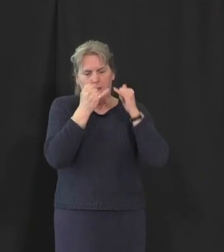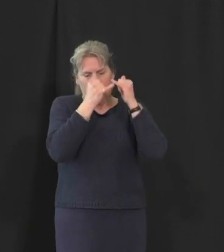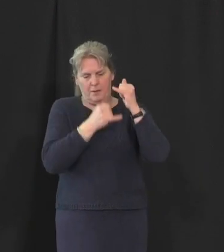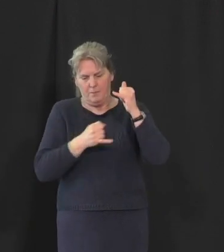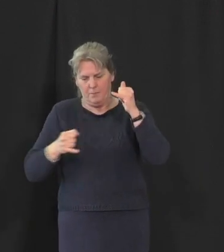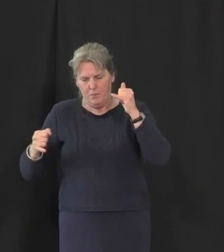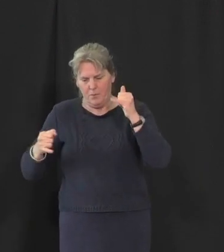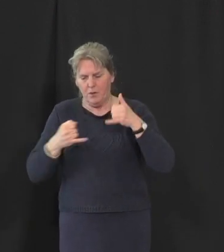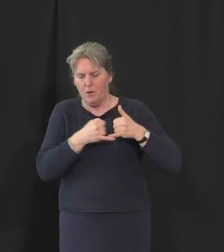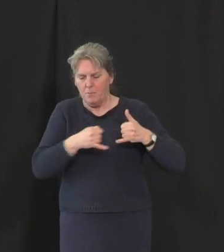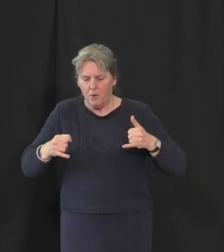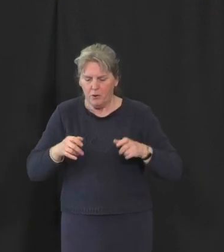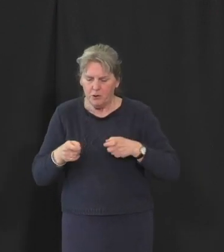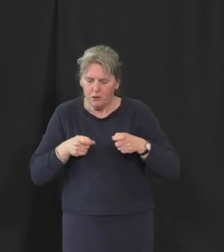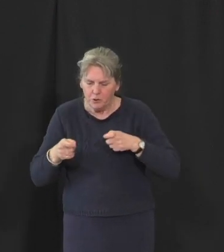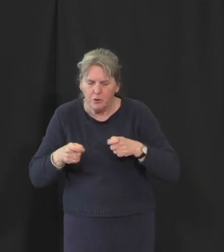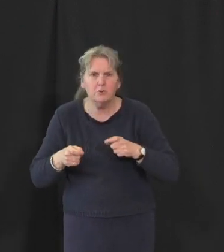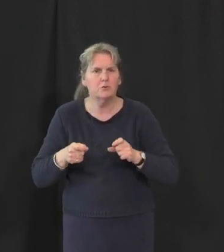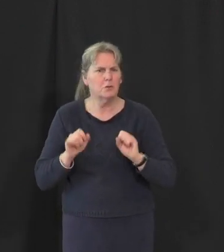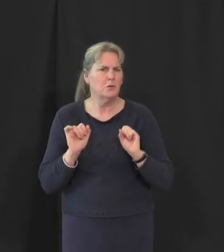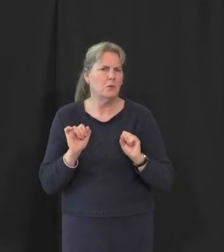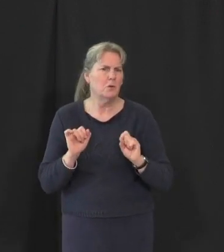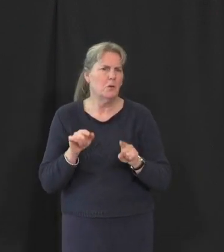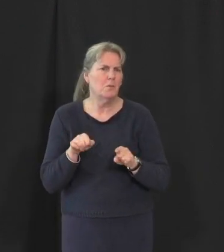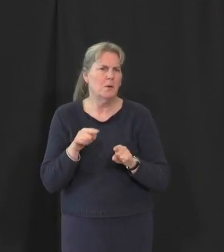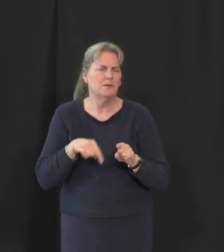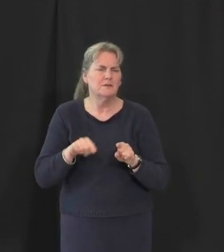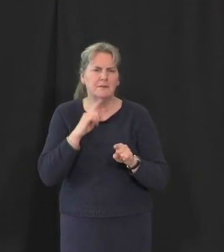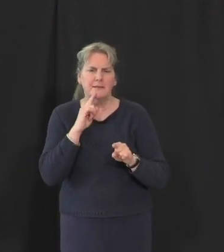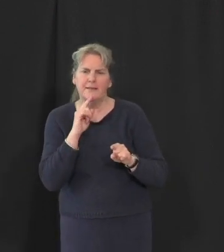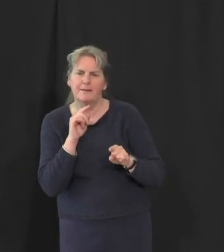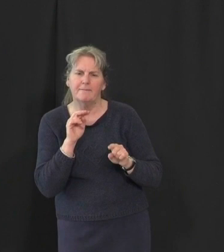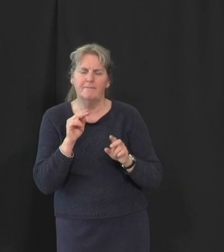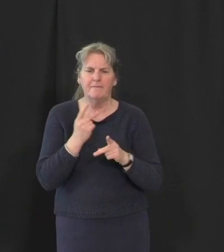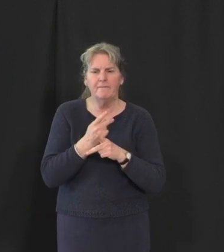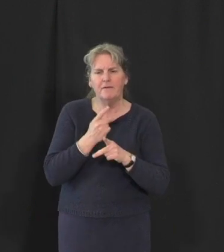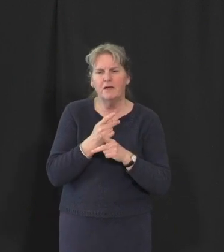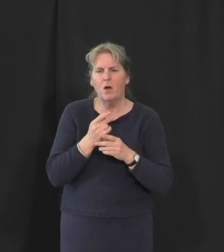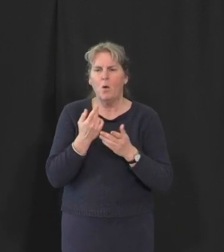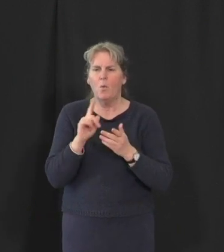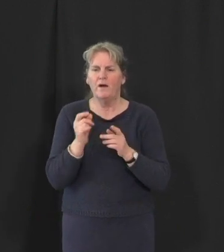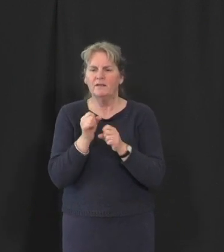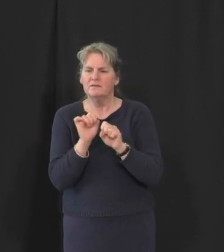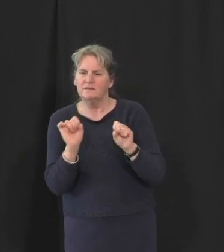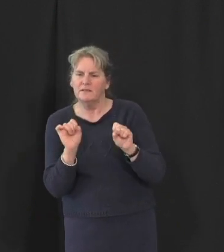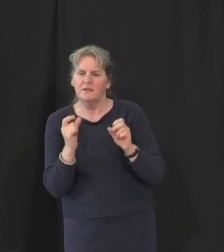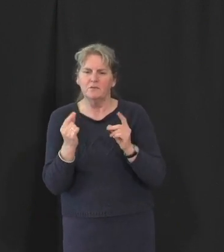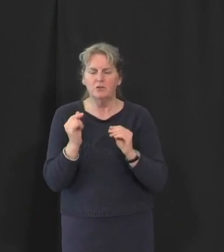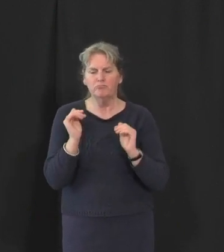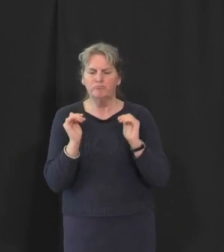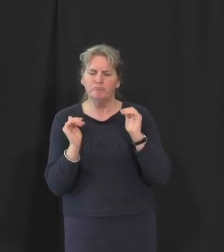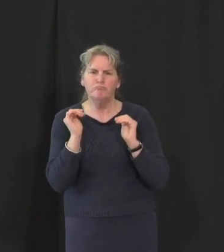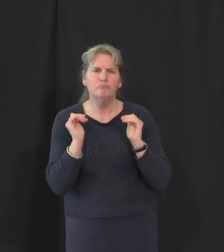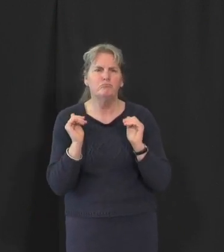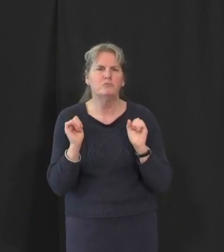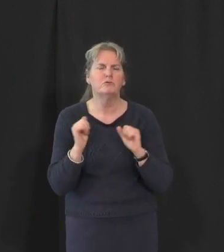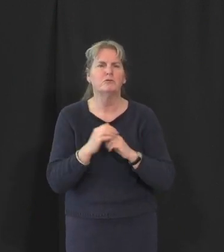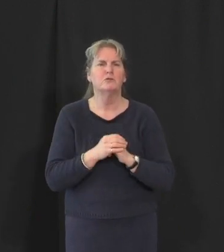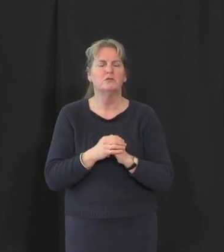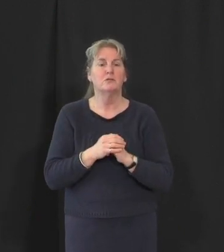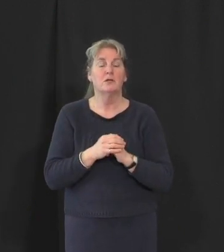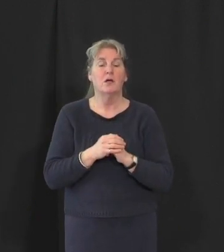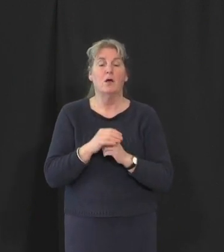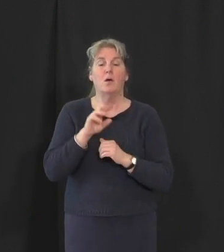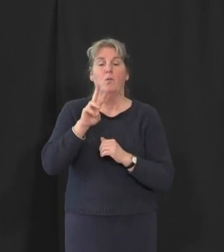all the measures above, it is possible to look at where we can open up to a safe and comfortable degree. The World